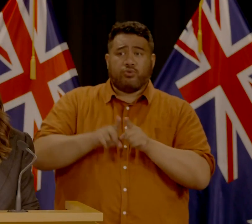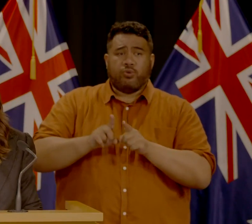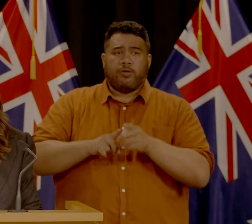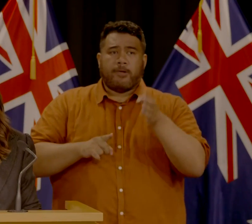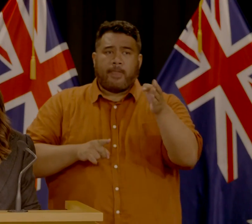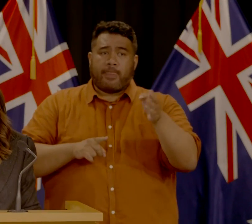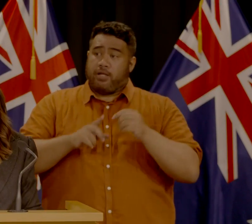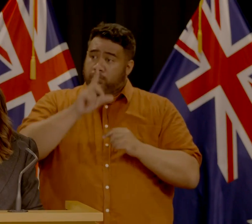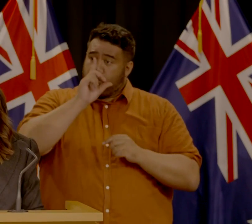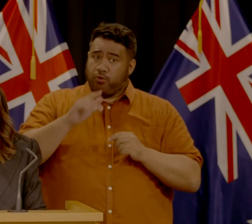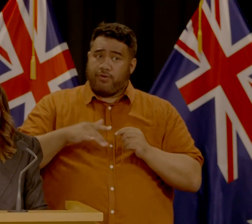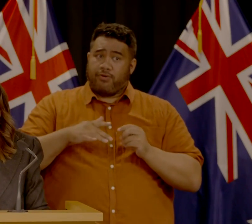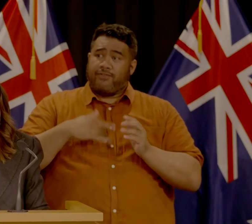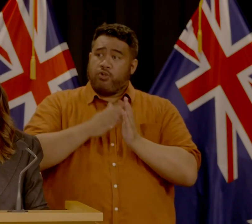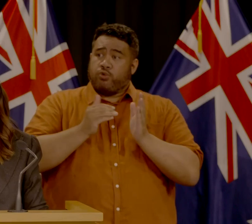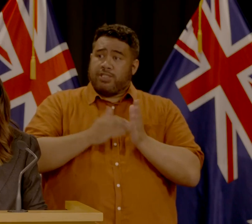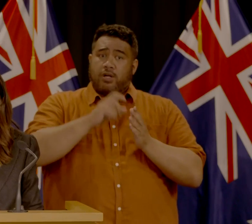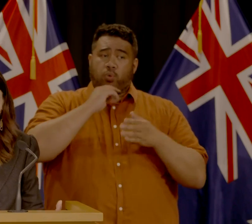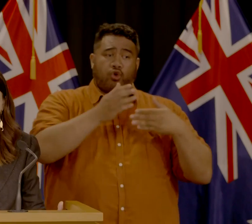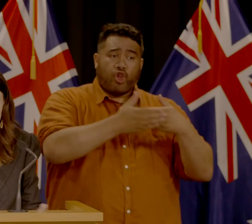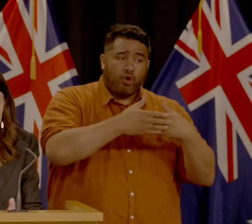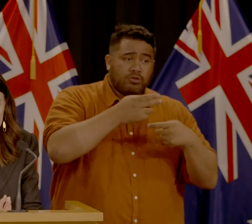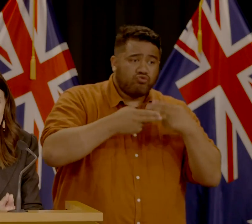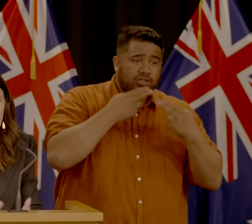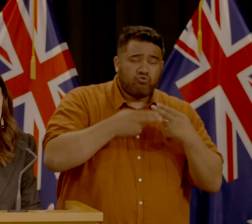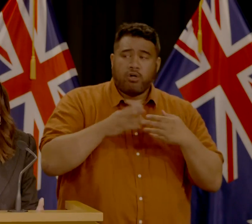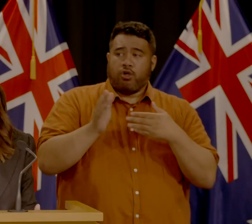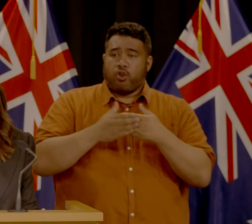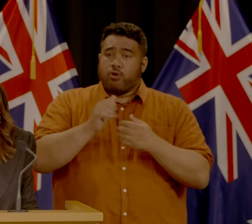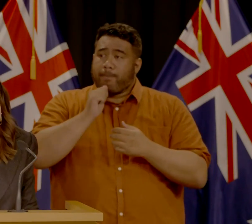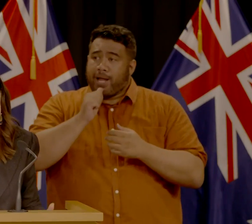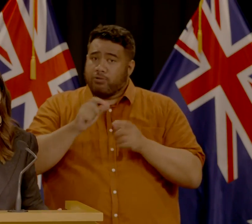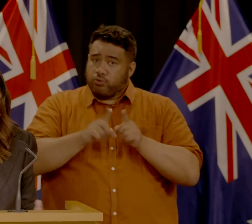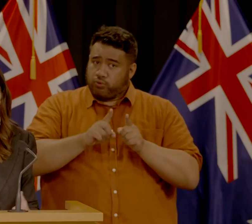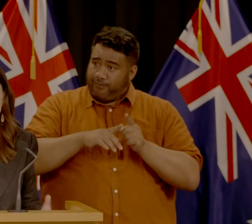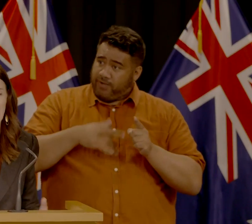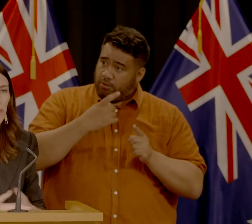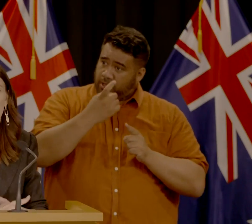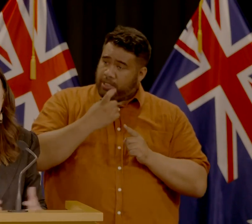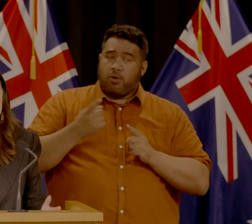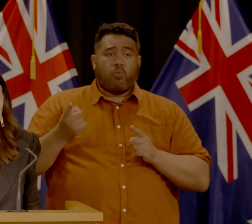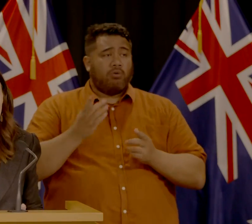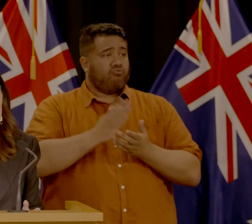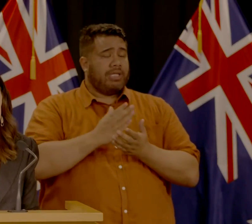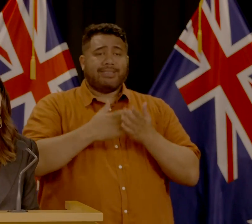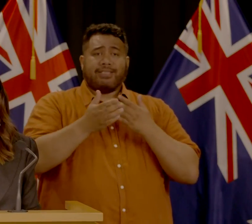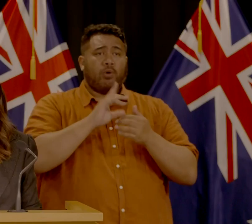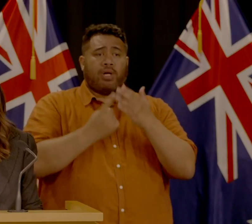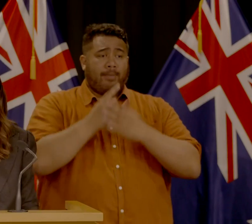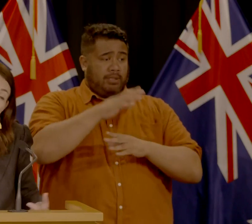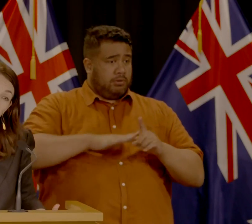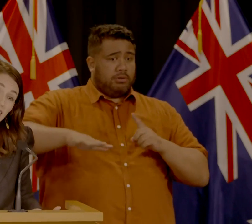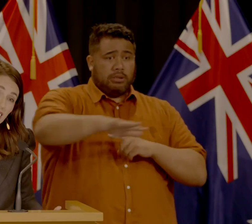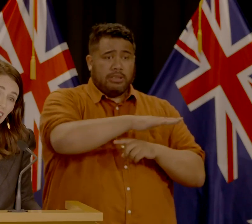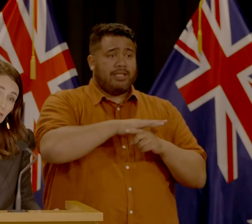where we're shutting down bars and restaurants? Look, again, it's all about making sure that you're able to maintain, in whatever environment you're